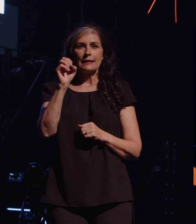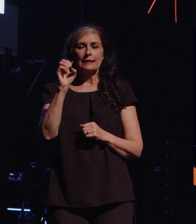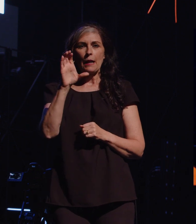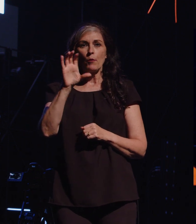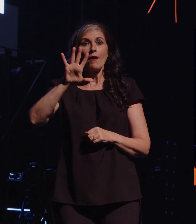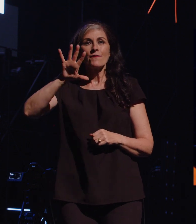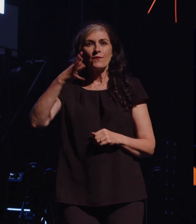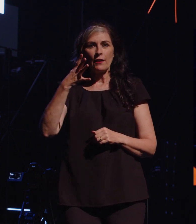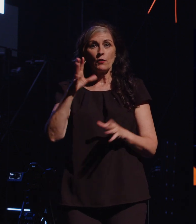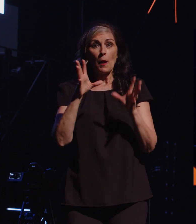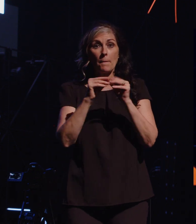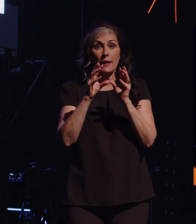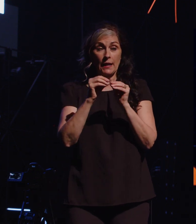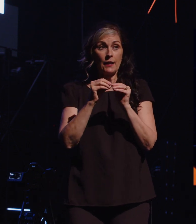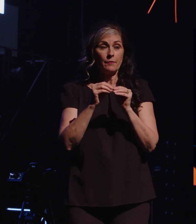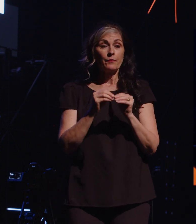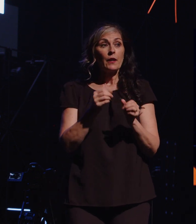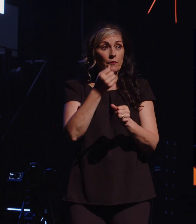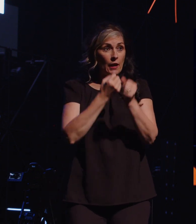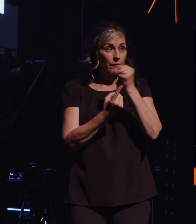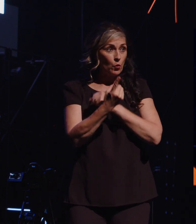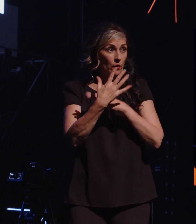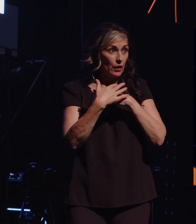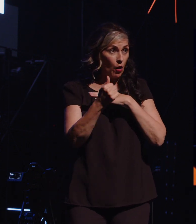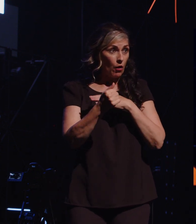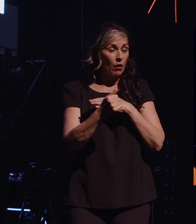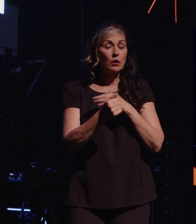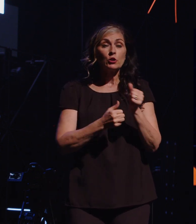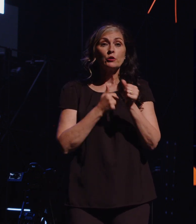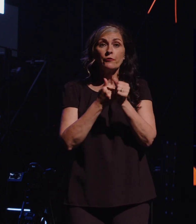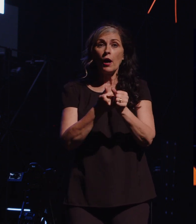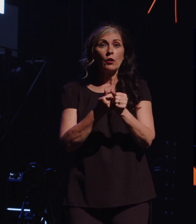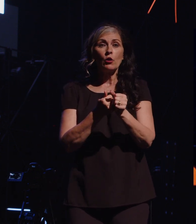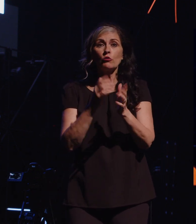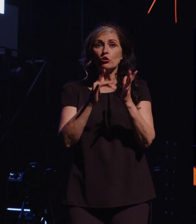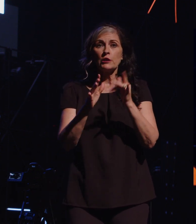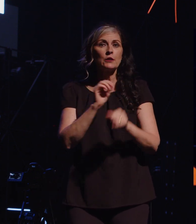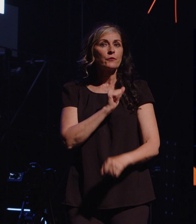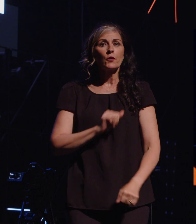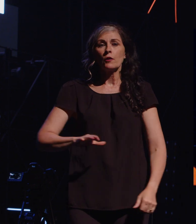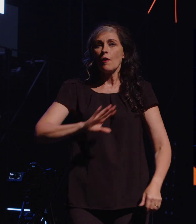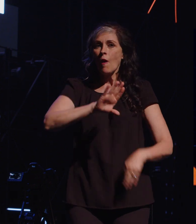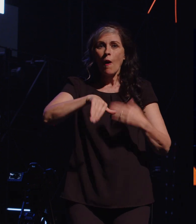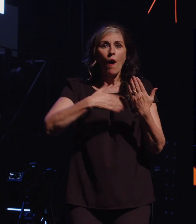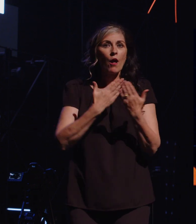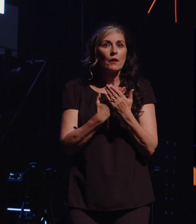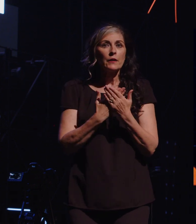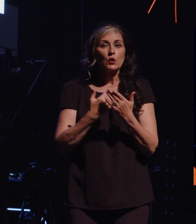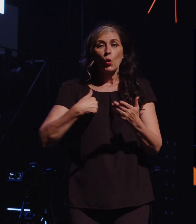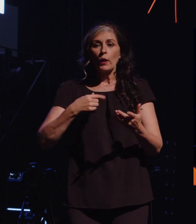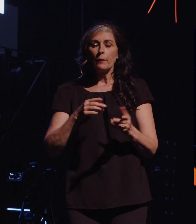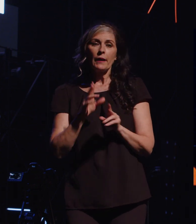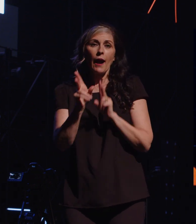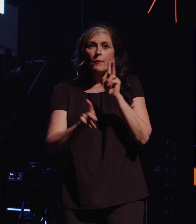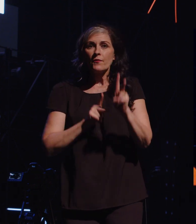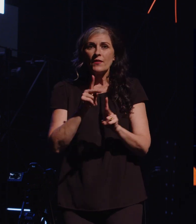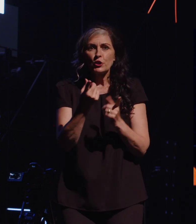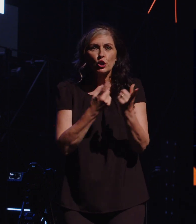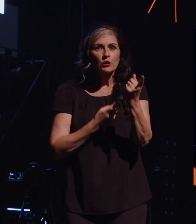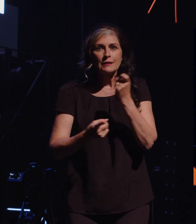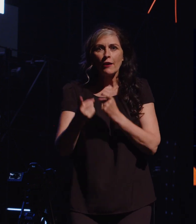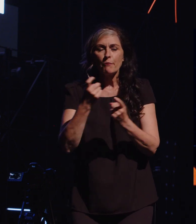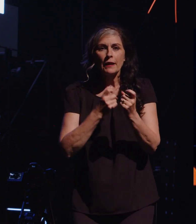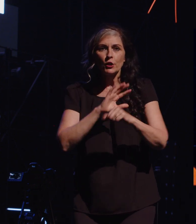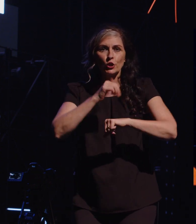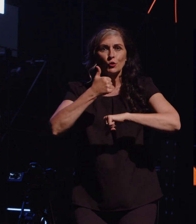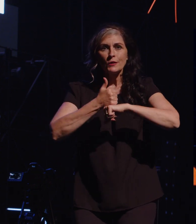that meeting. For everyone else, like Kellen said, the call to follow Jesus is for all of us. He makes us become fishers of men. He wants to build his